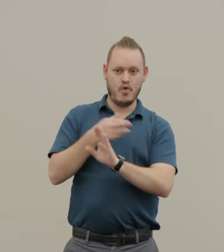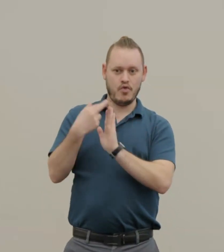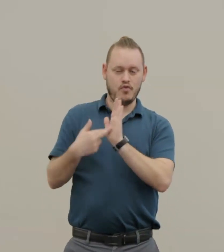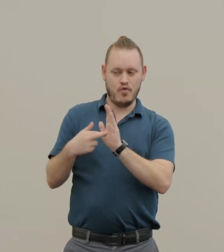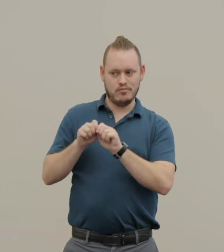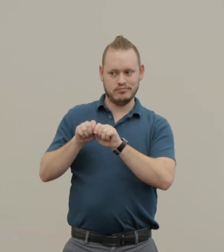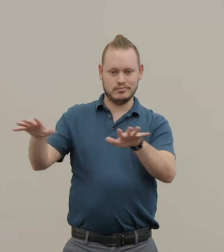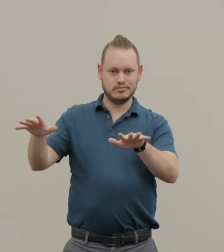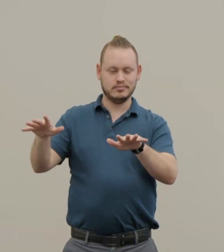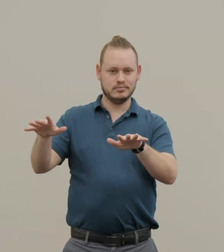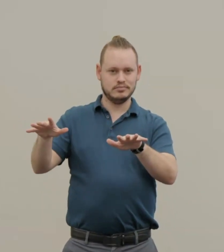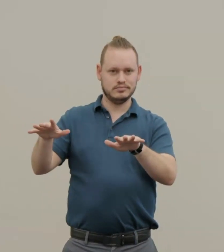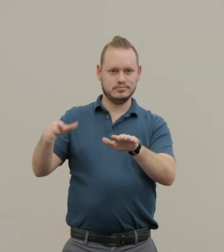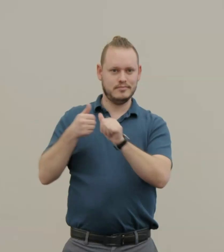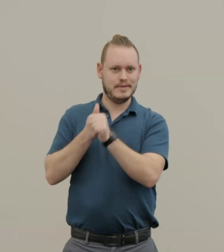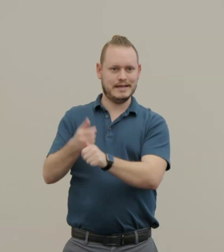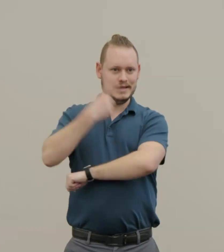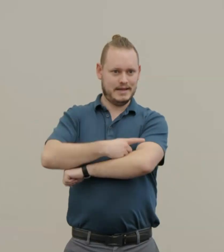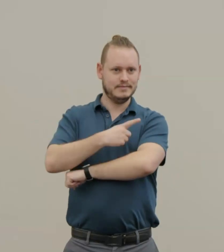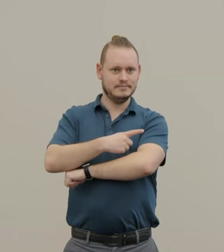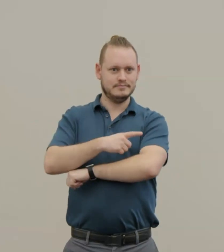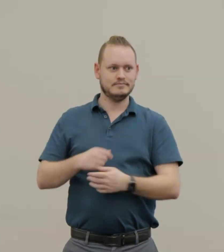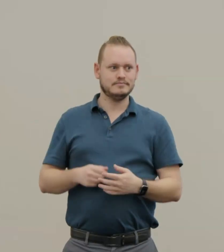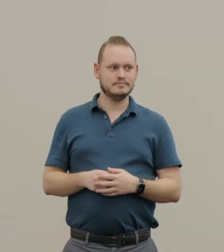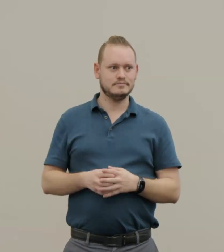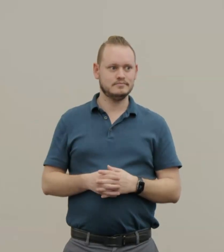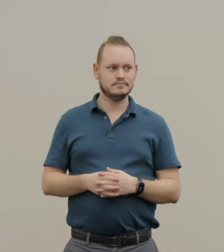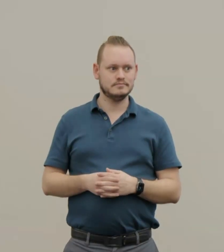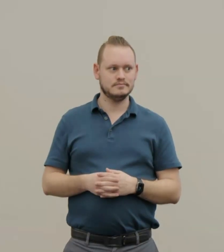that of the compliance date, which again is